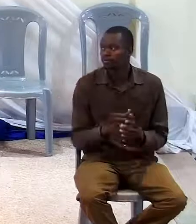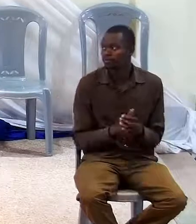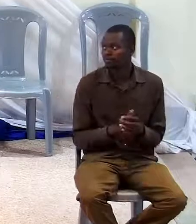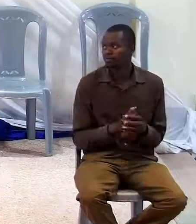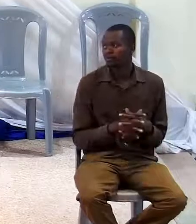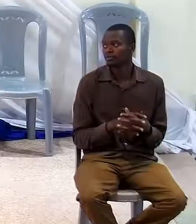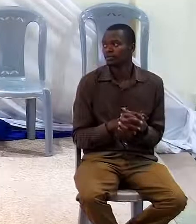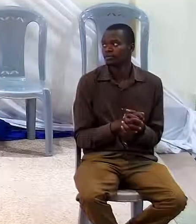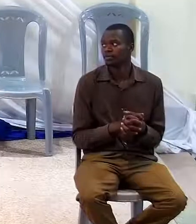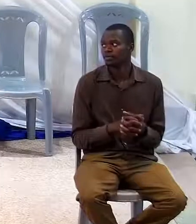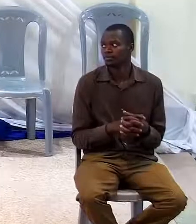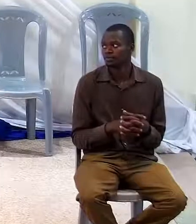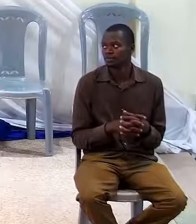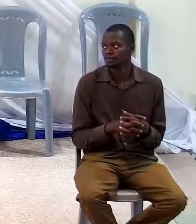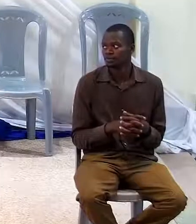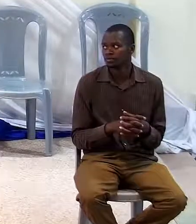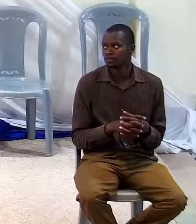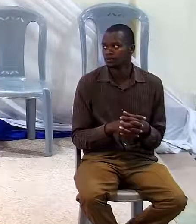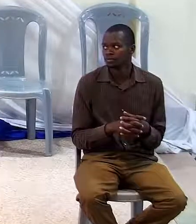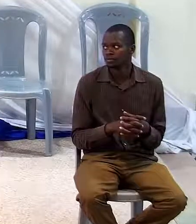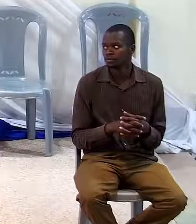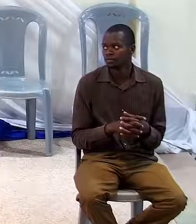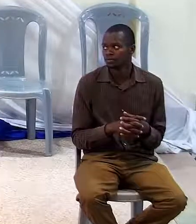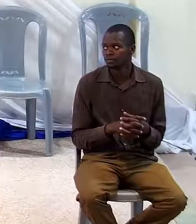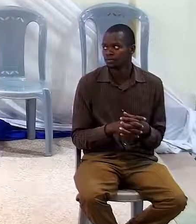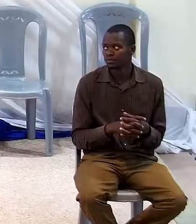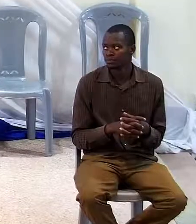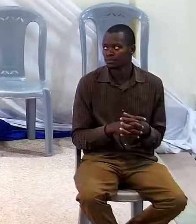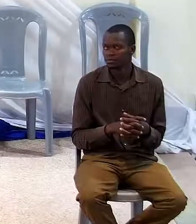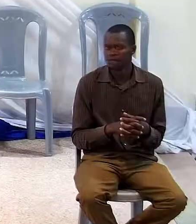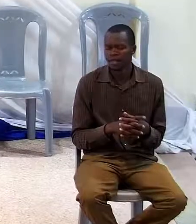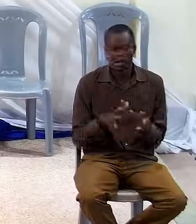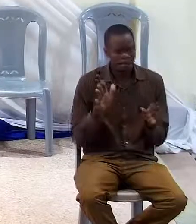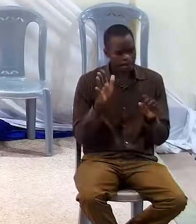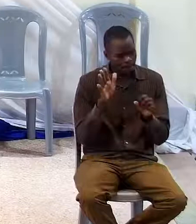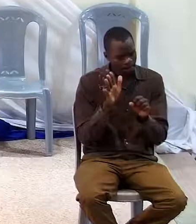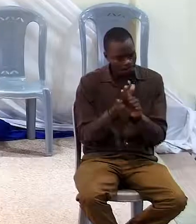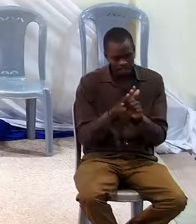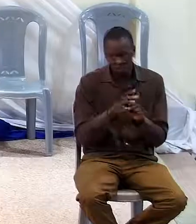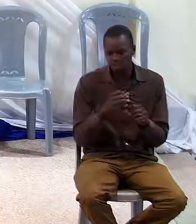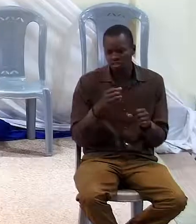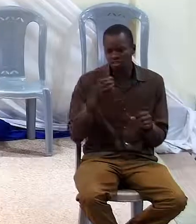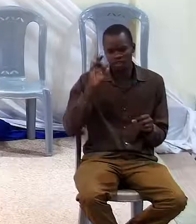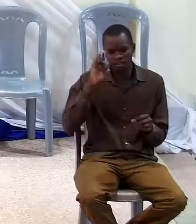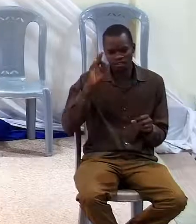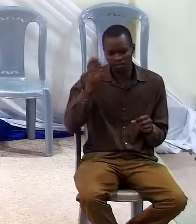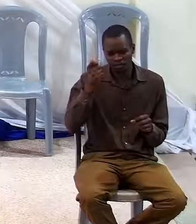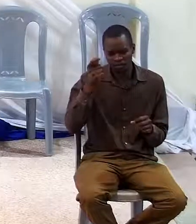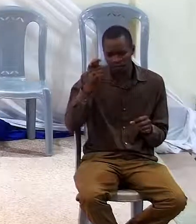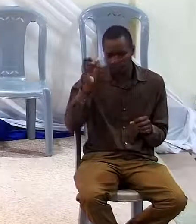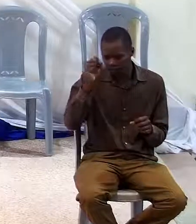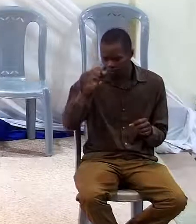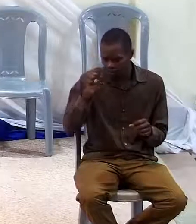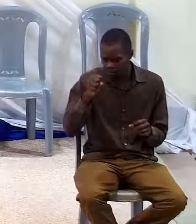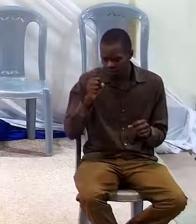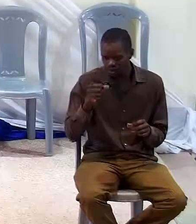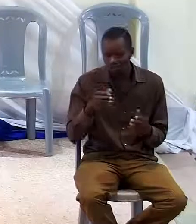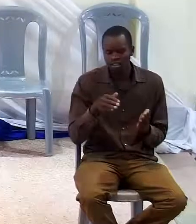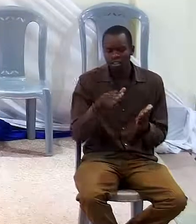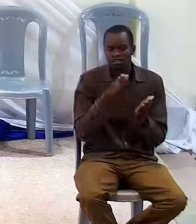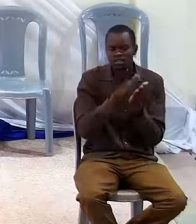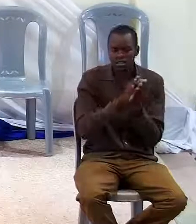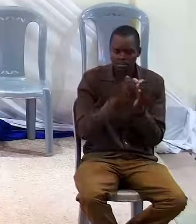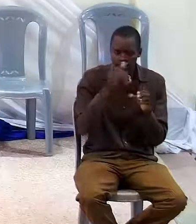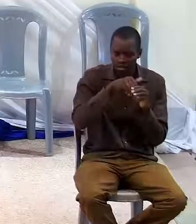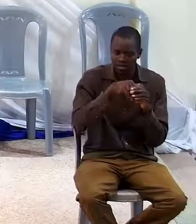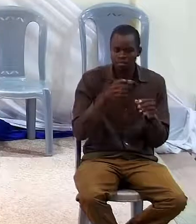it. Excess of the fat is stored directly in the body tissues, what